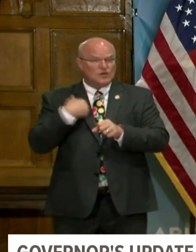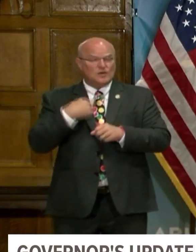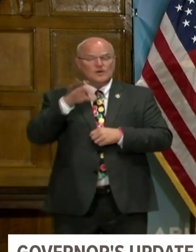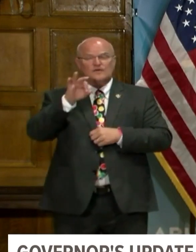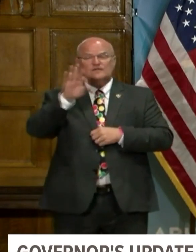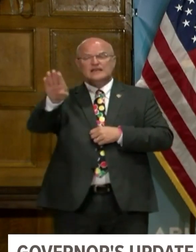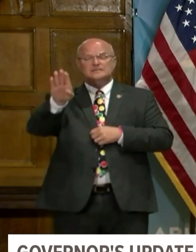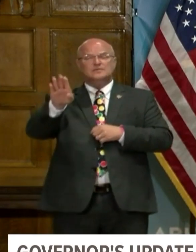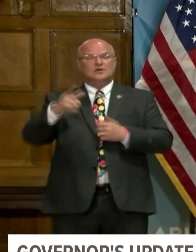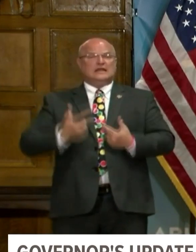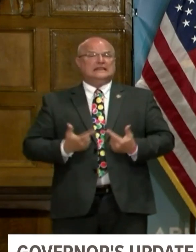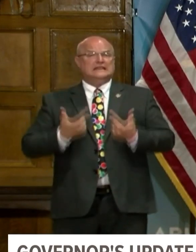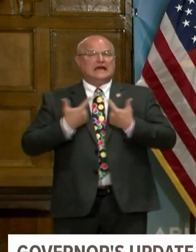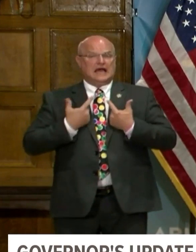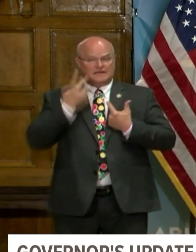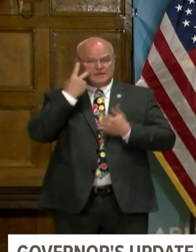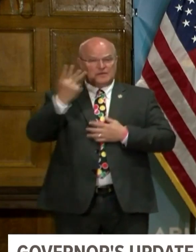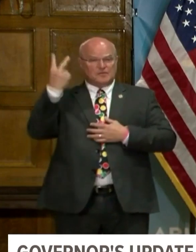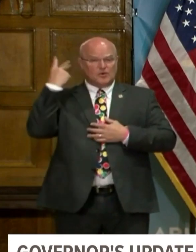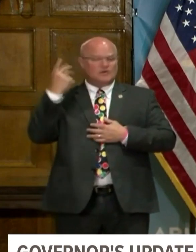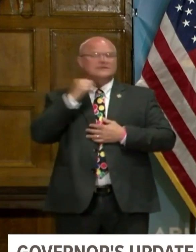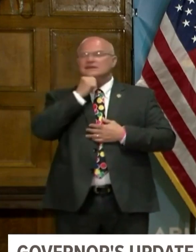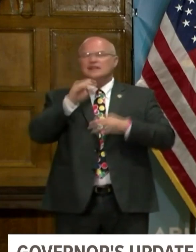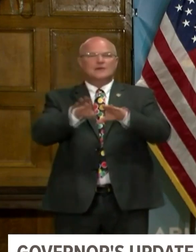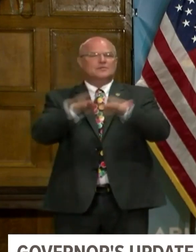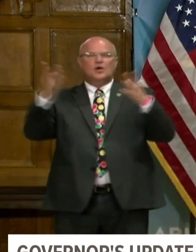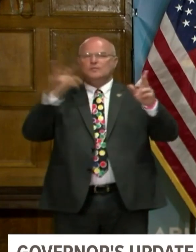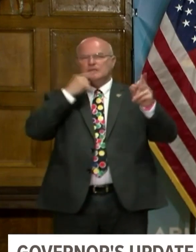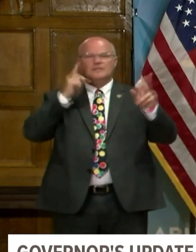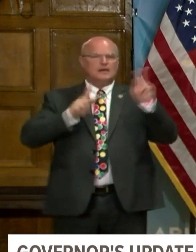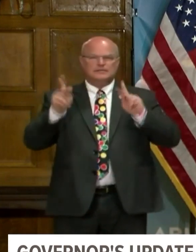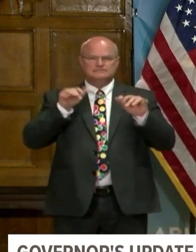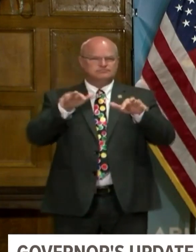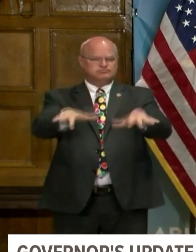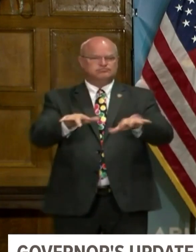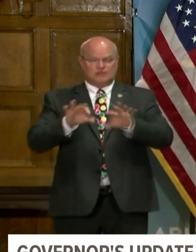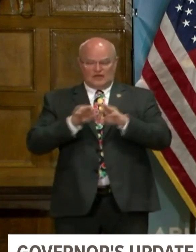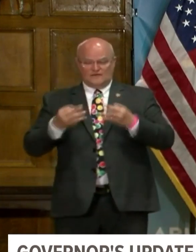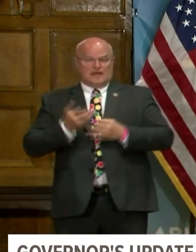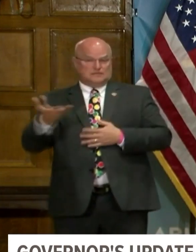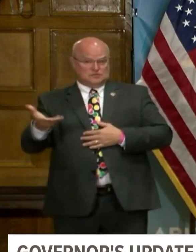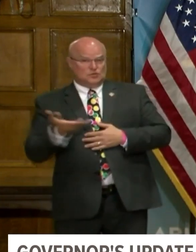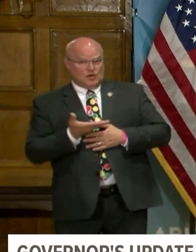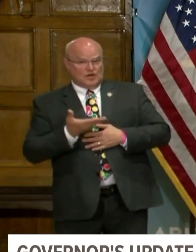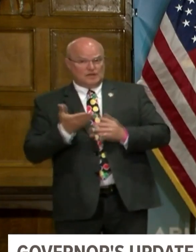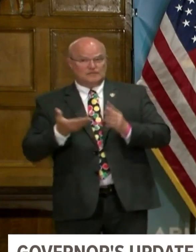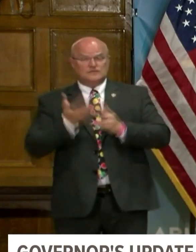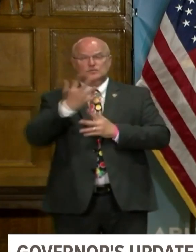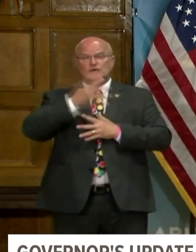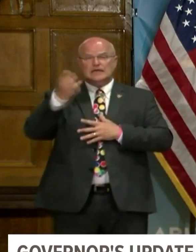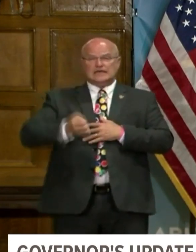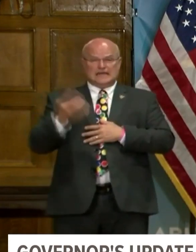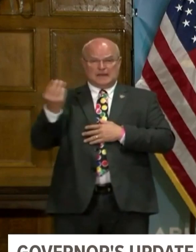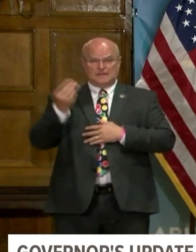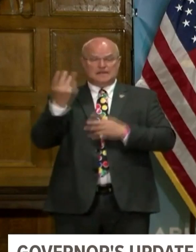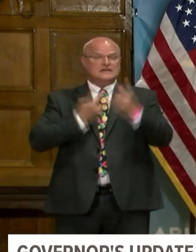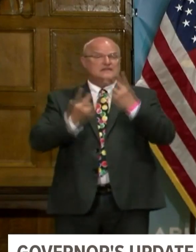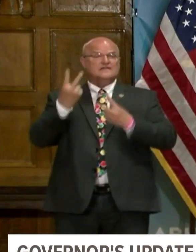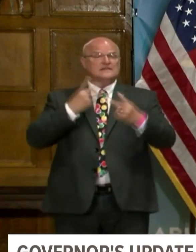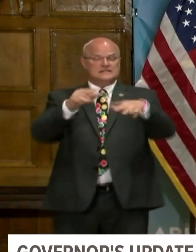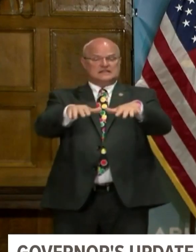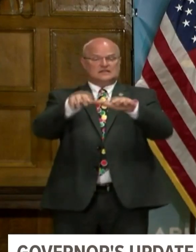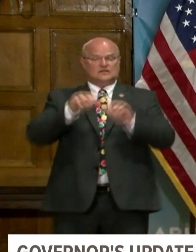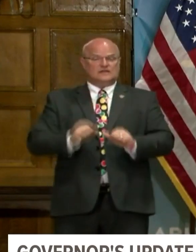Facebook Live these memorials, and they will not be open to the public. Families are welcome through this weekend and Monday to visit